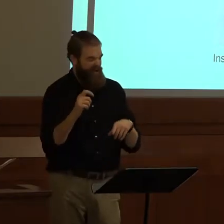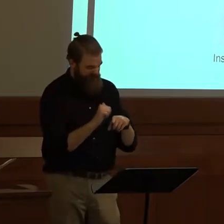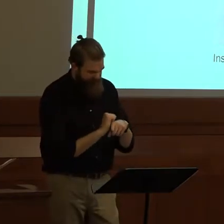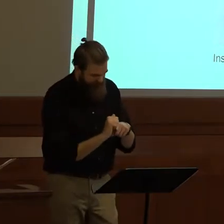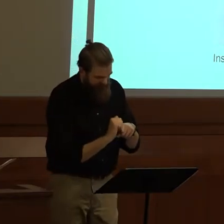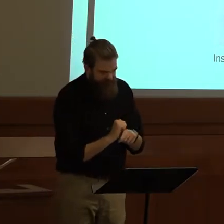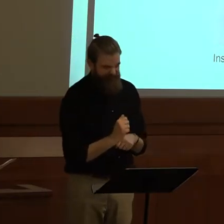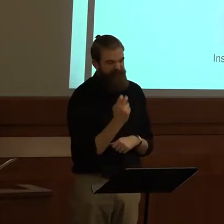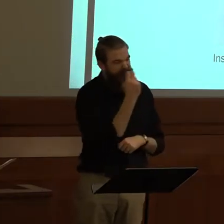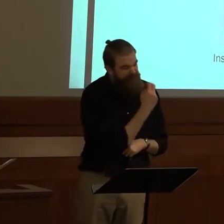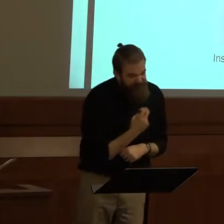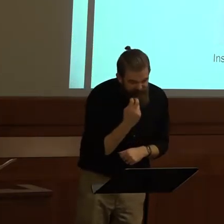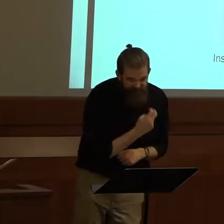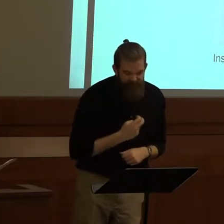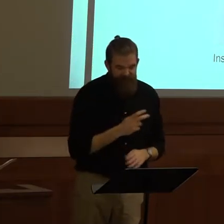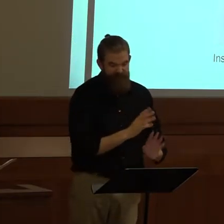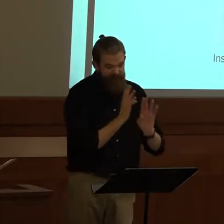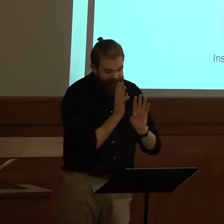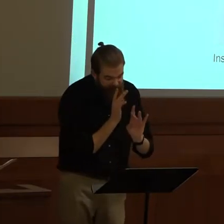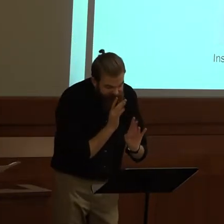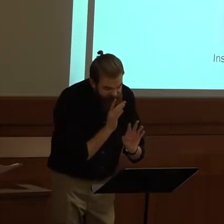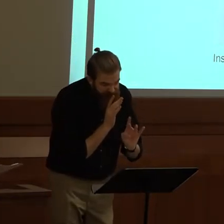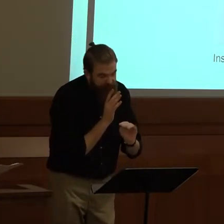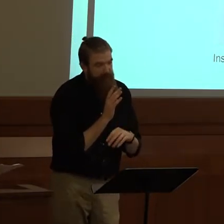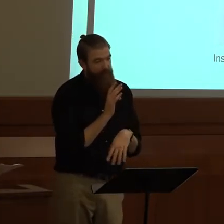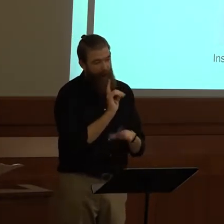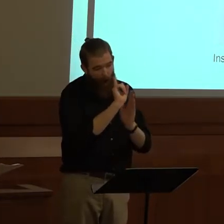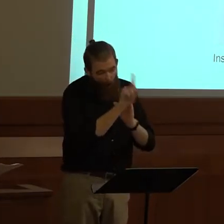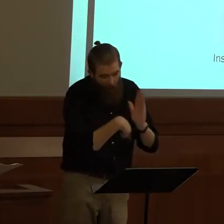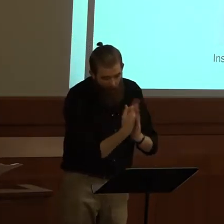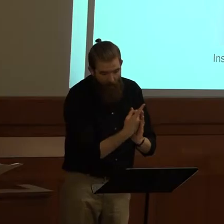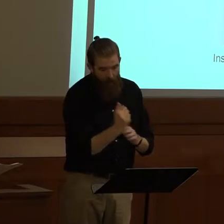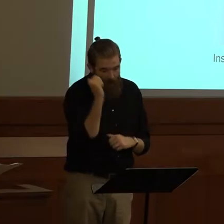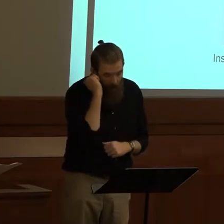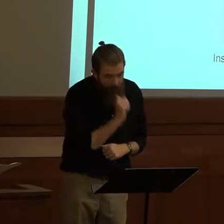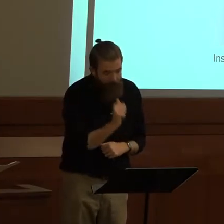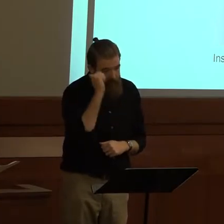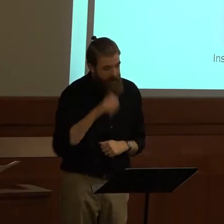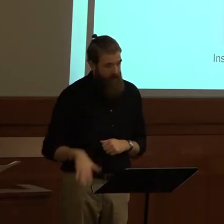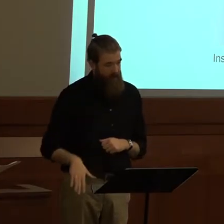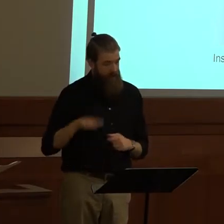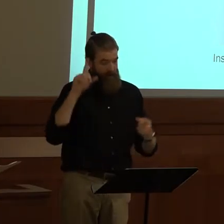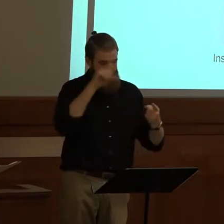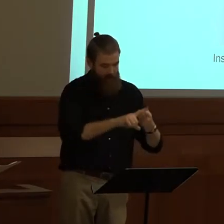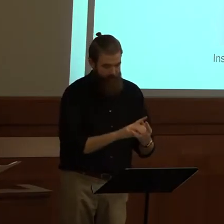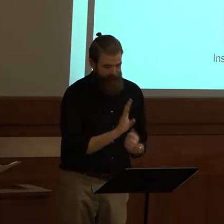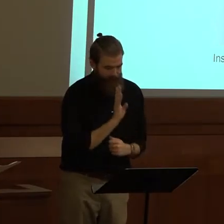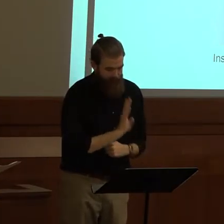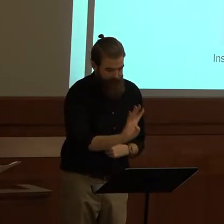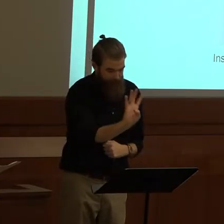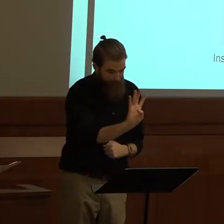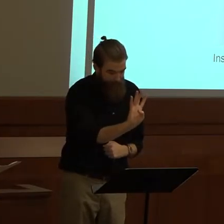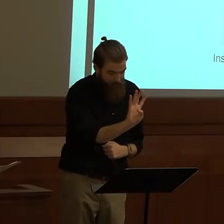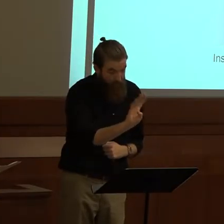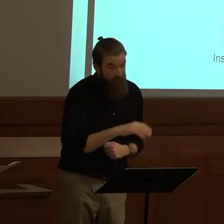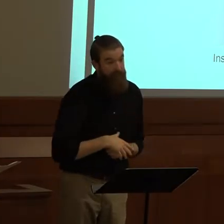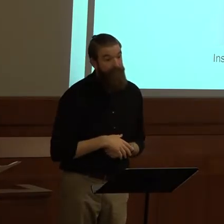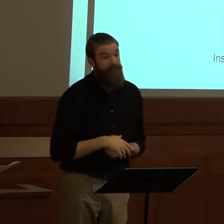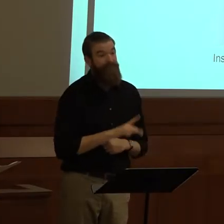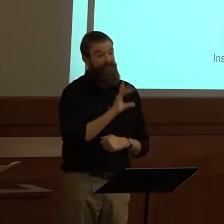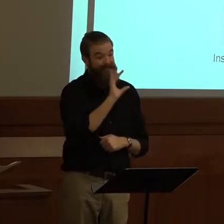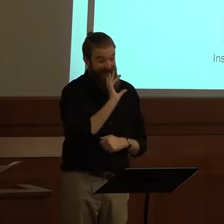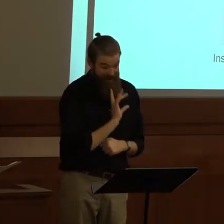and Sister Philippe outlined the program of studies. In Paris, Mademoiselle Dubois obtained softer tones in the voice